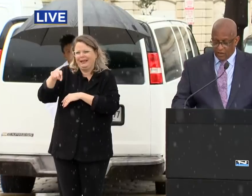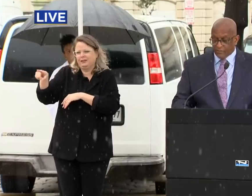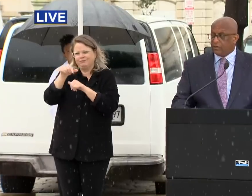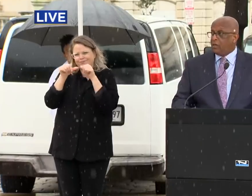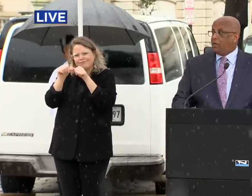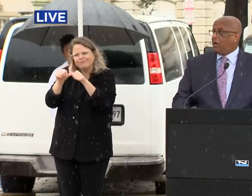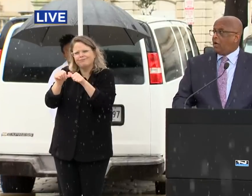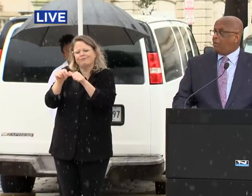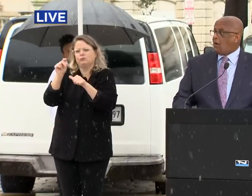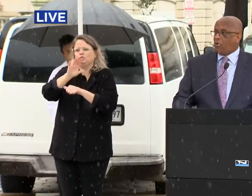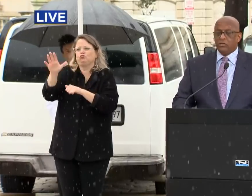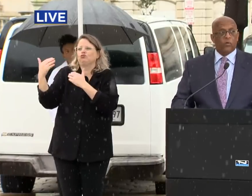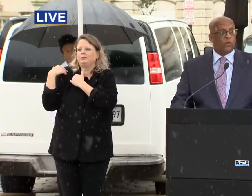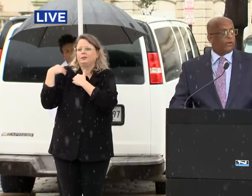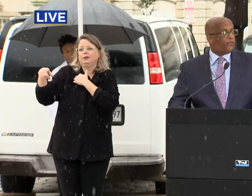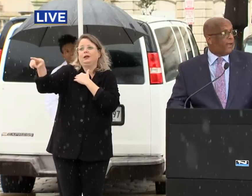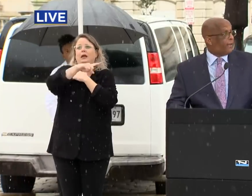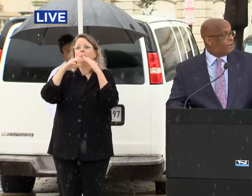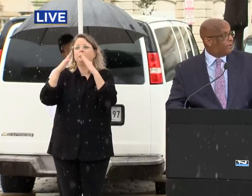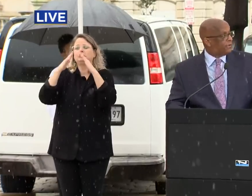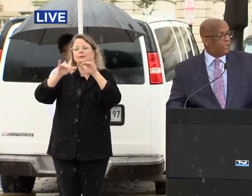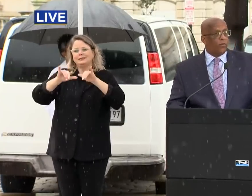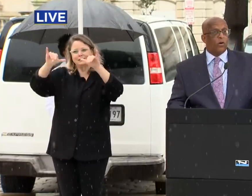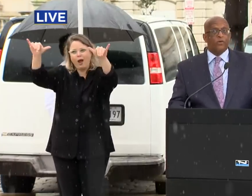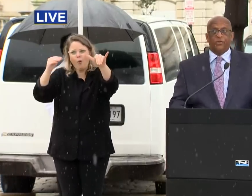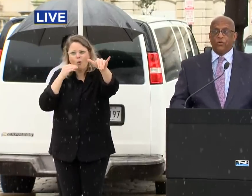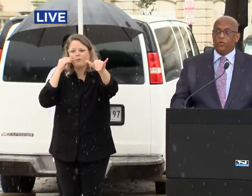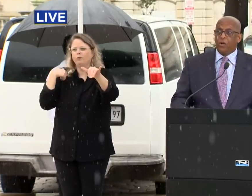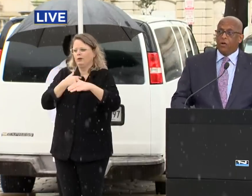their jobs. I also want to thank the